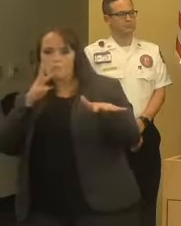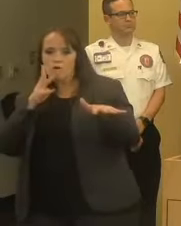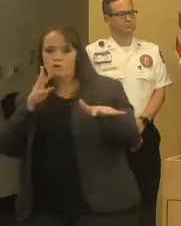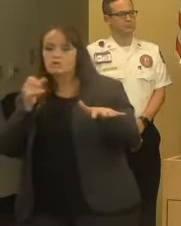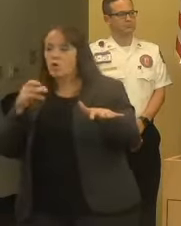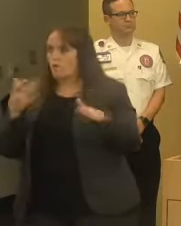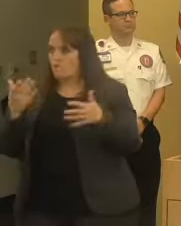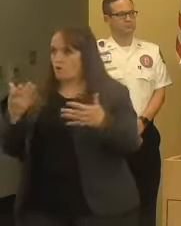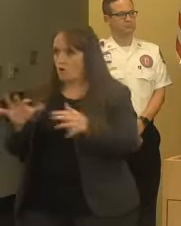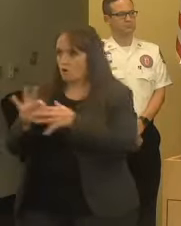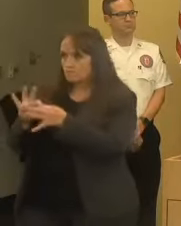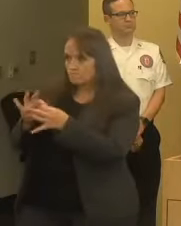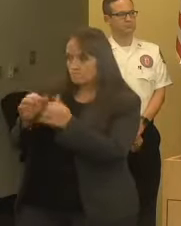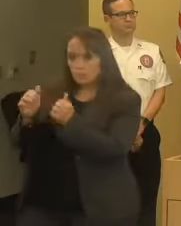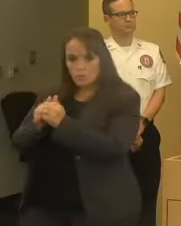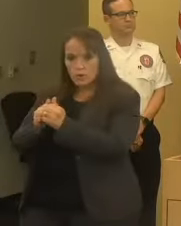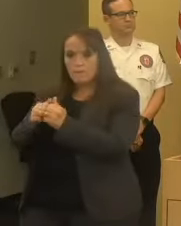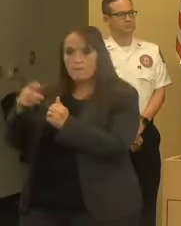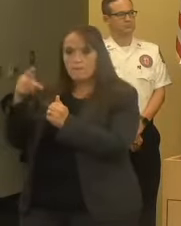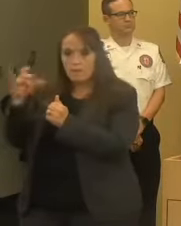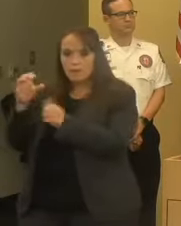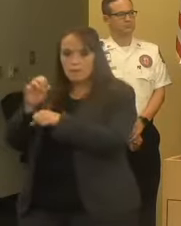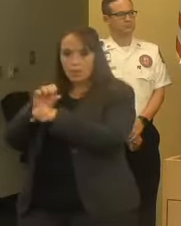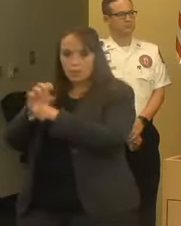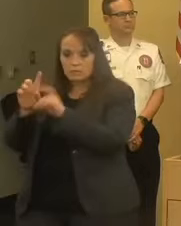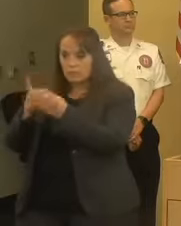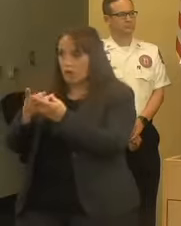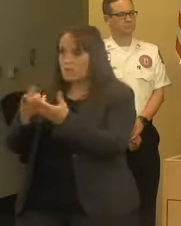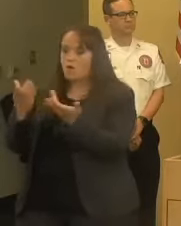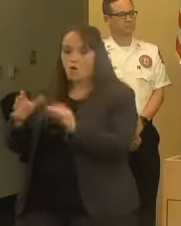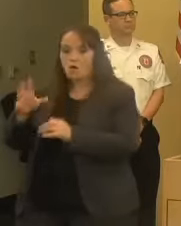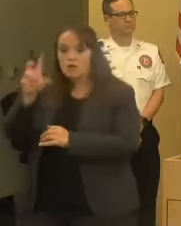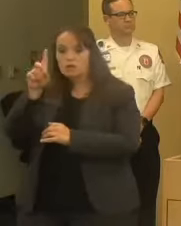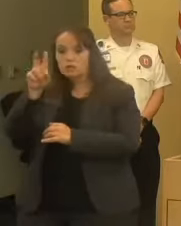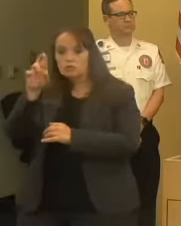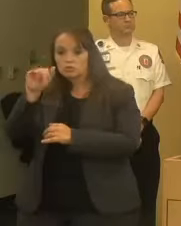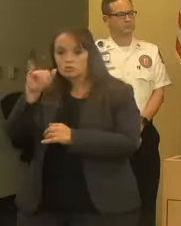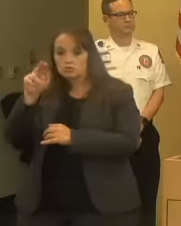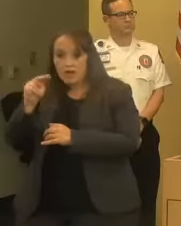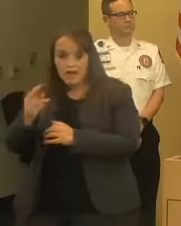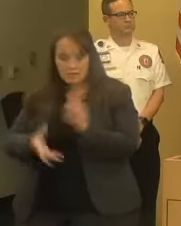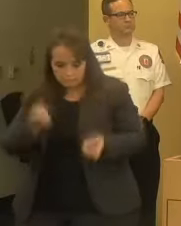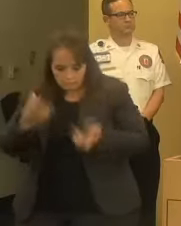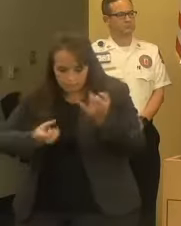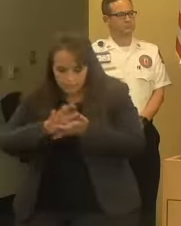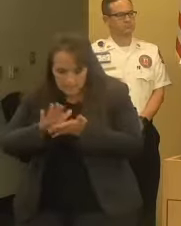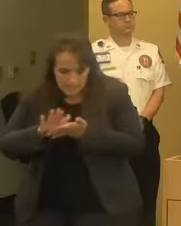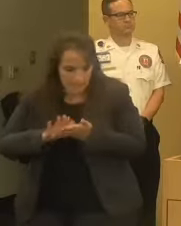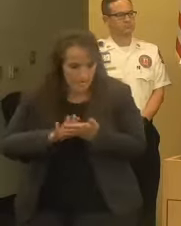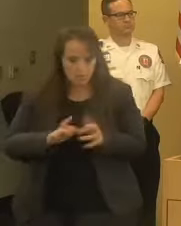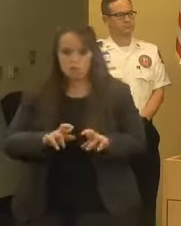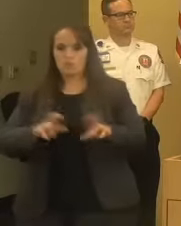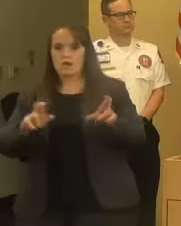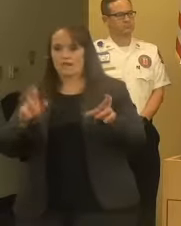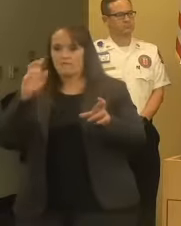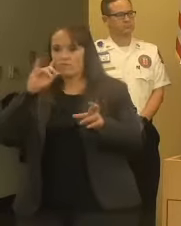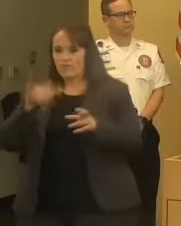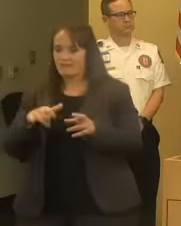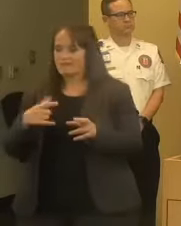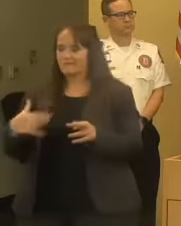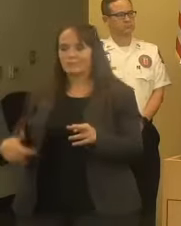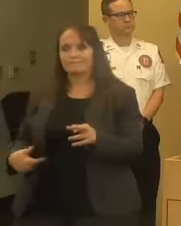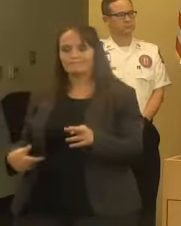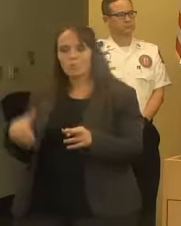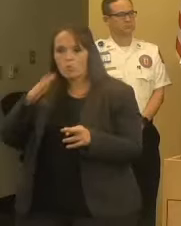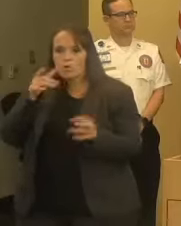department to try to get the drains clean and actually monitor those areas because we know the citizens will be calling. Another thing that we're actually doing,